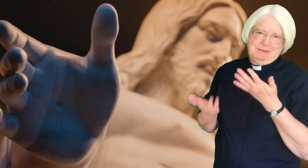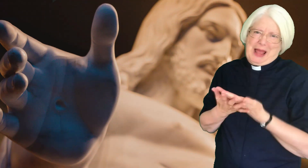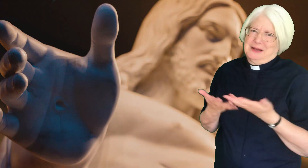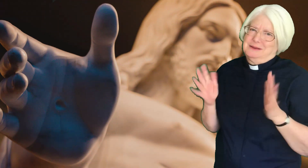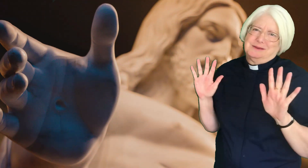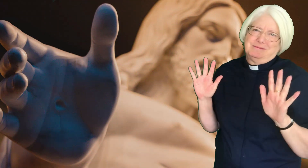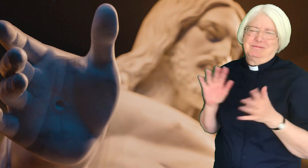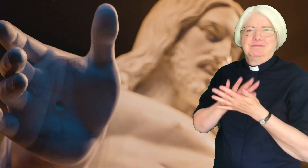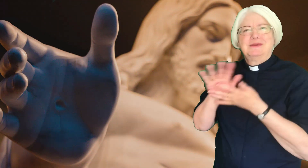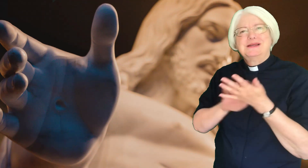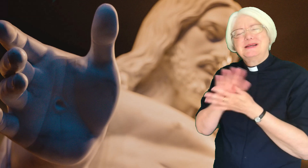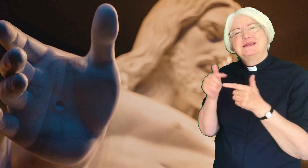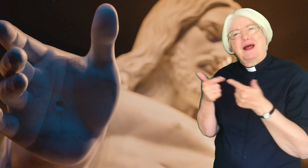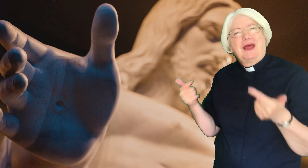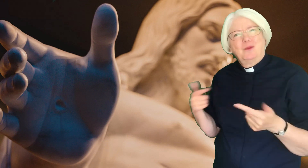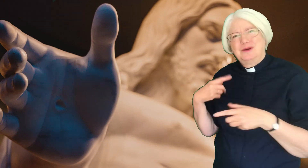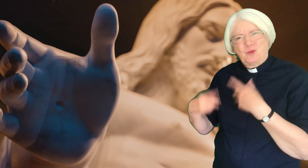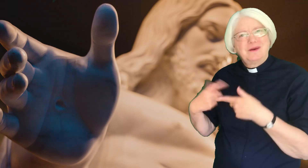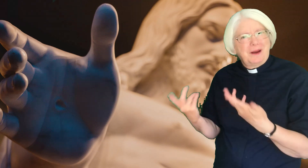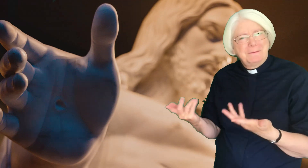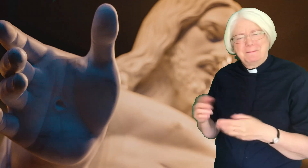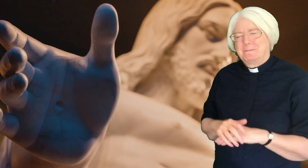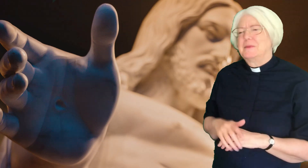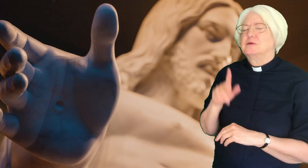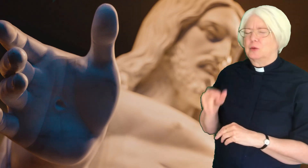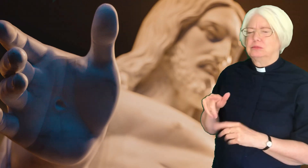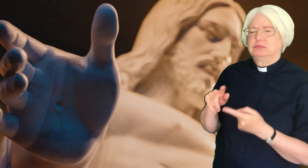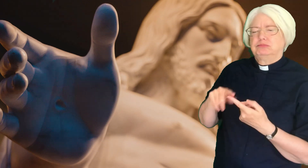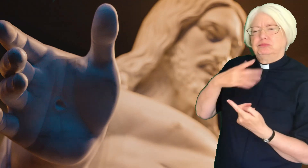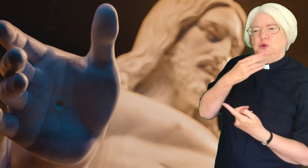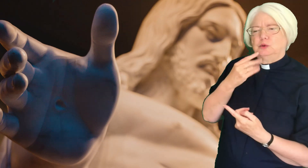me. You know, deaf people use hands all the time